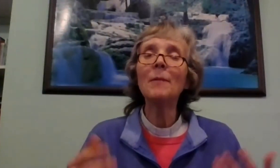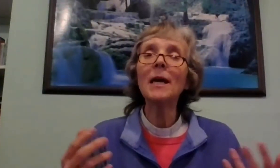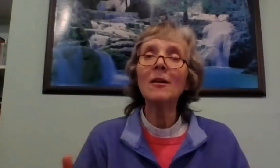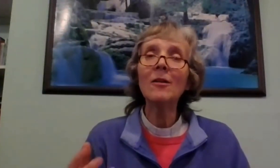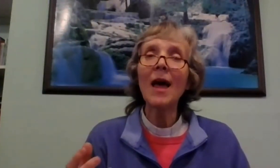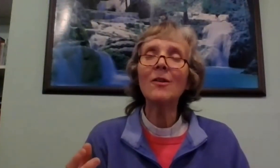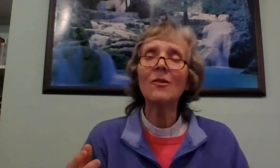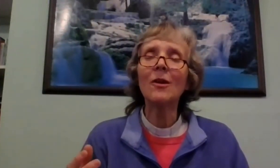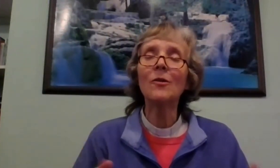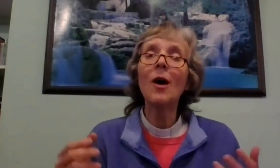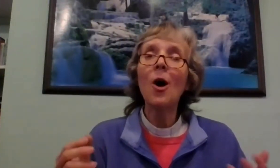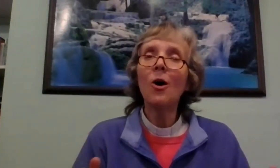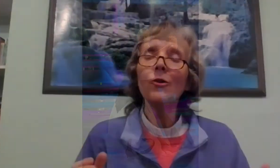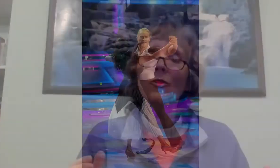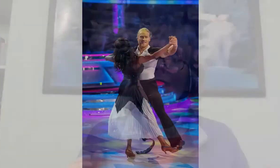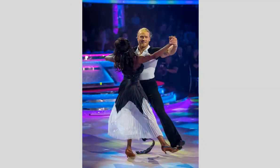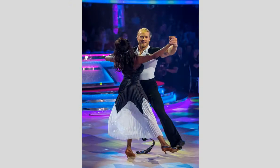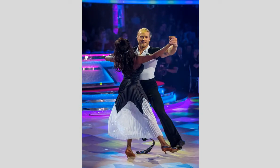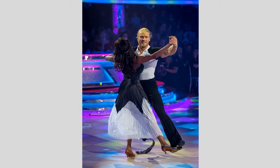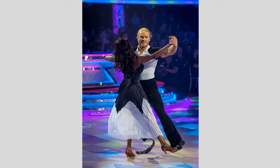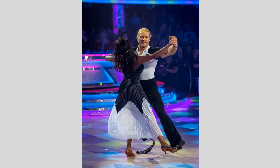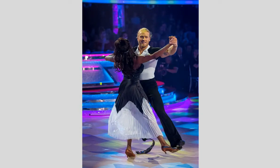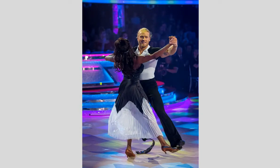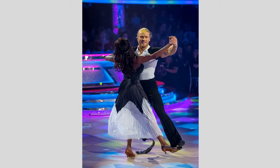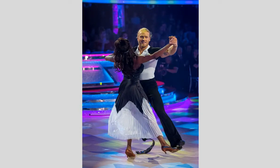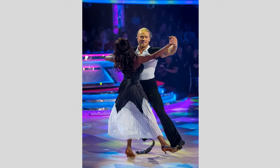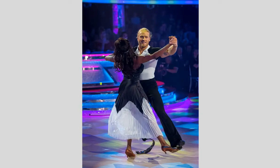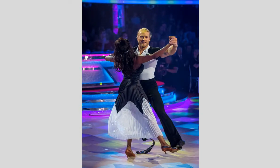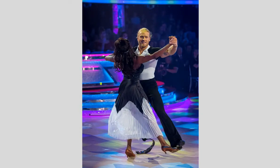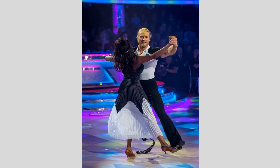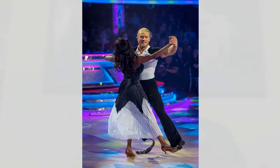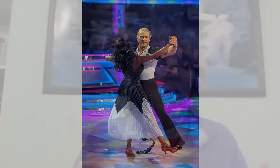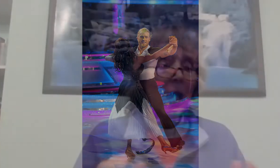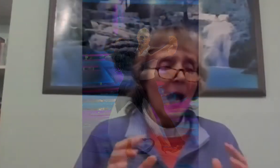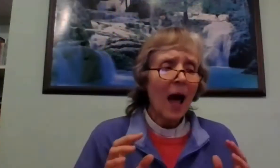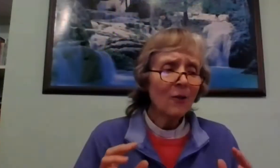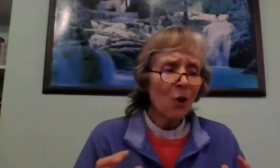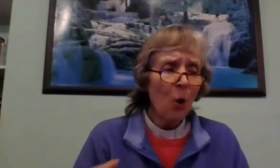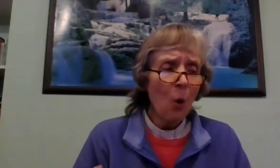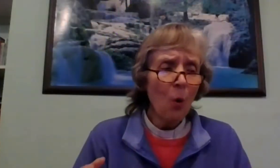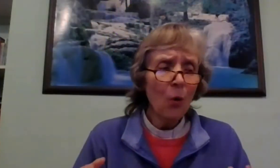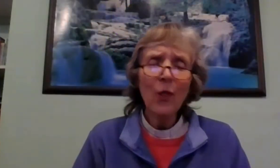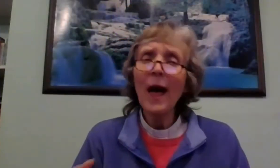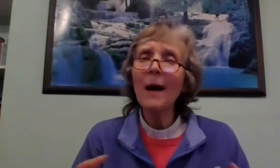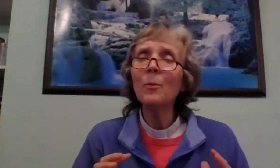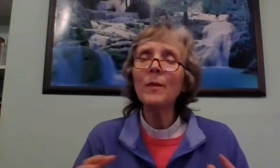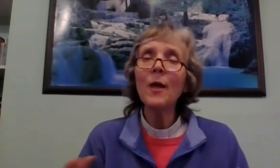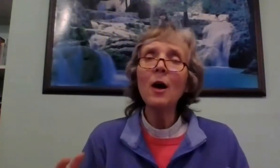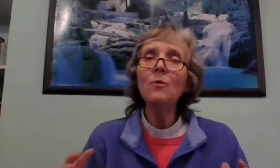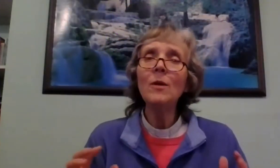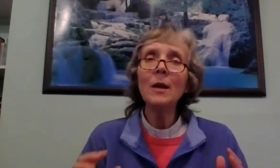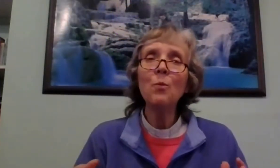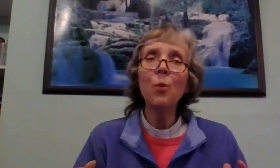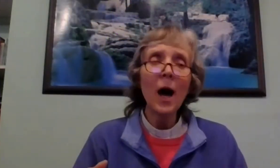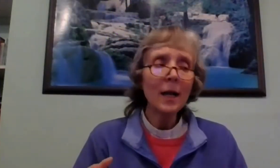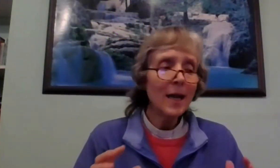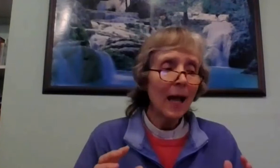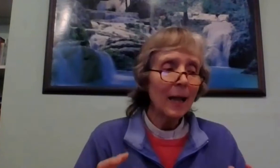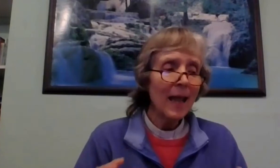a contestant on Strictly Come Dancing as well. And all that with only one